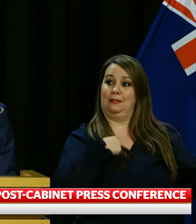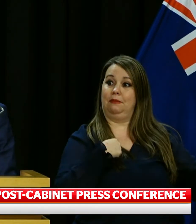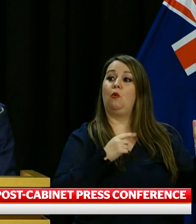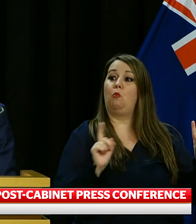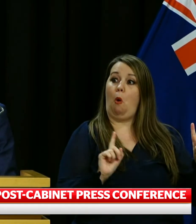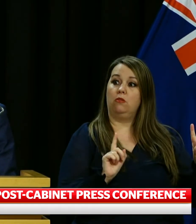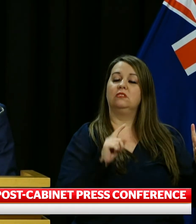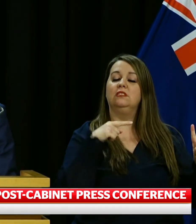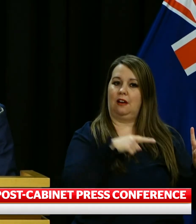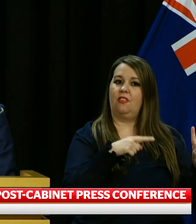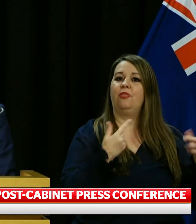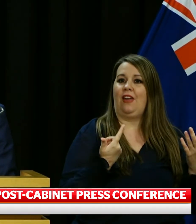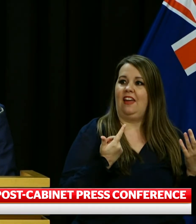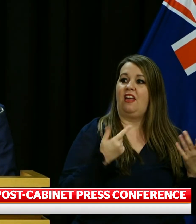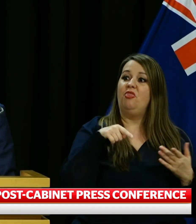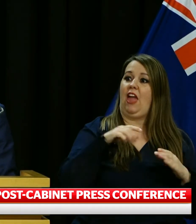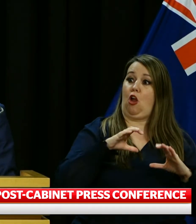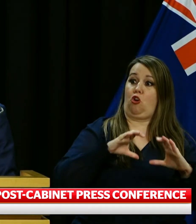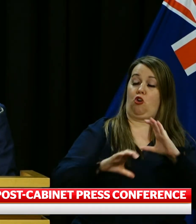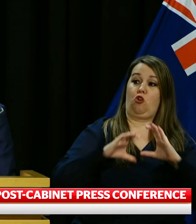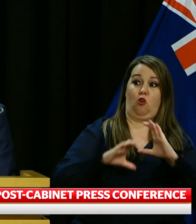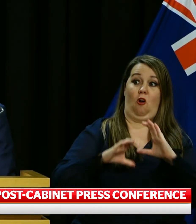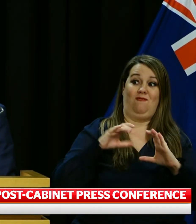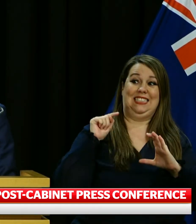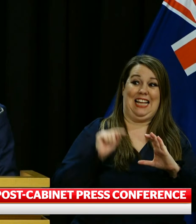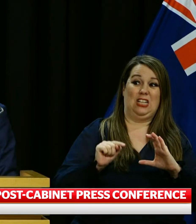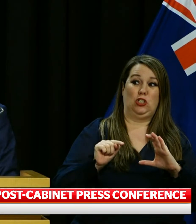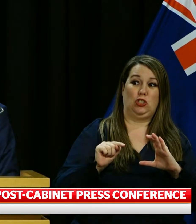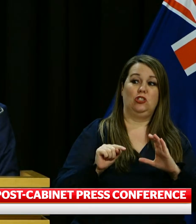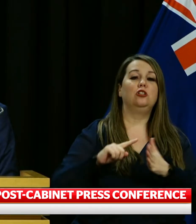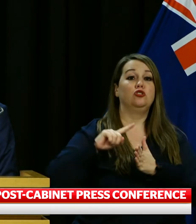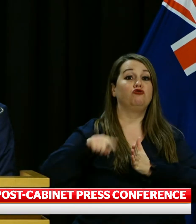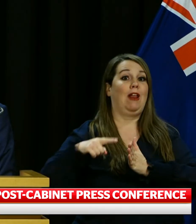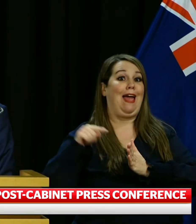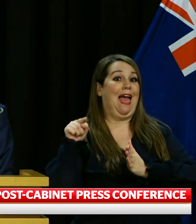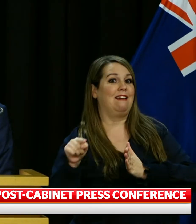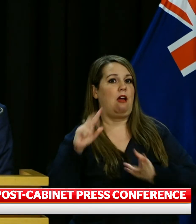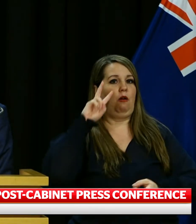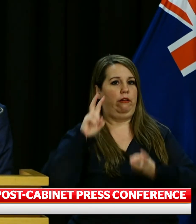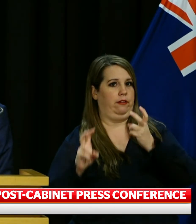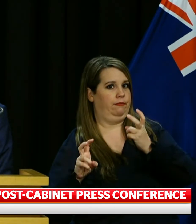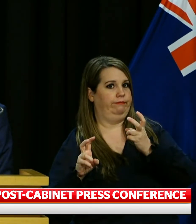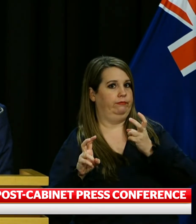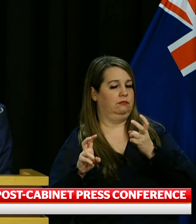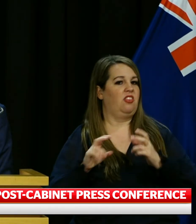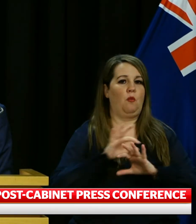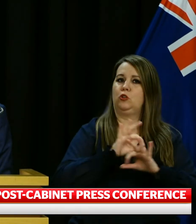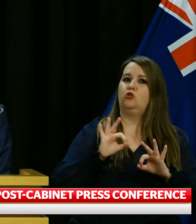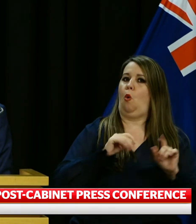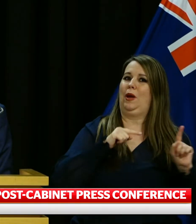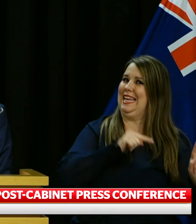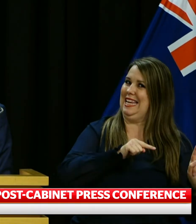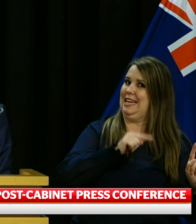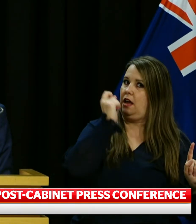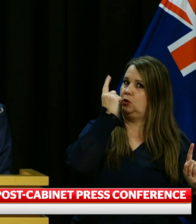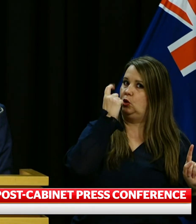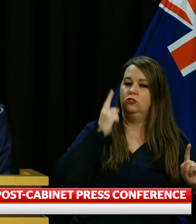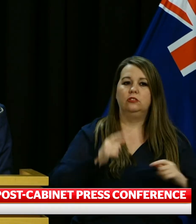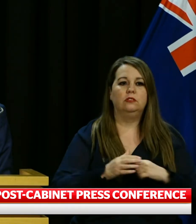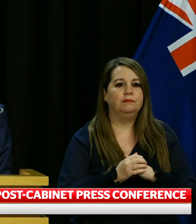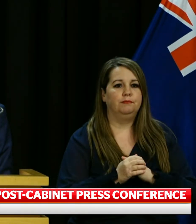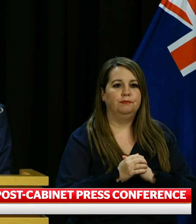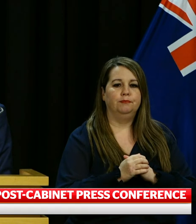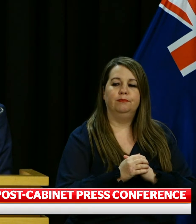that has been placed on that conversation is incorrect. Is he going to get in touch and apologise for, the way that